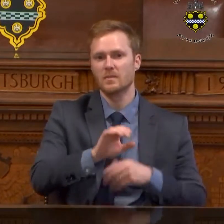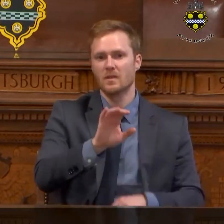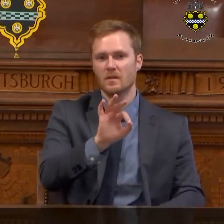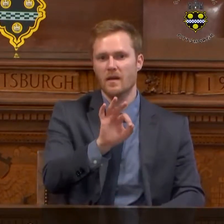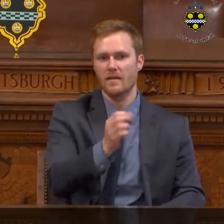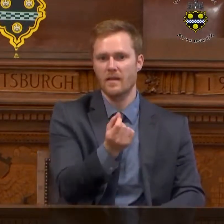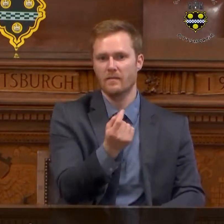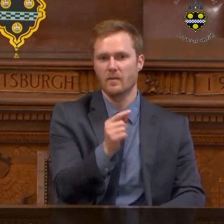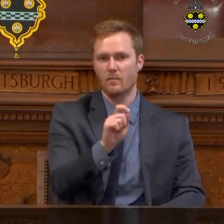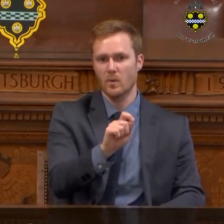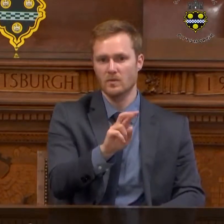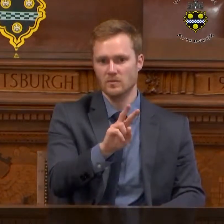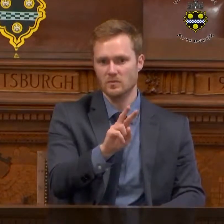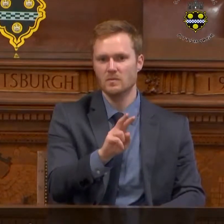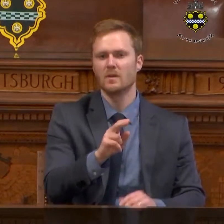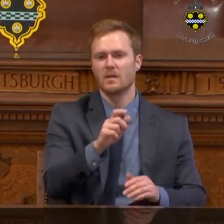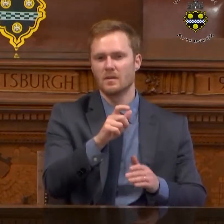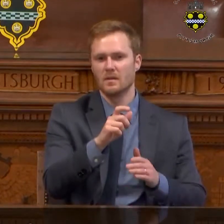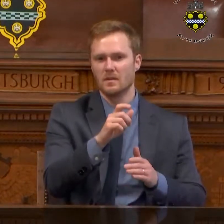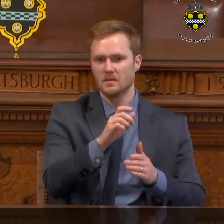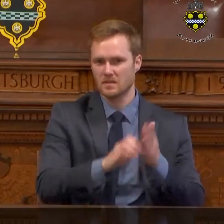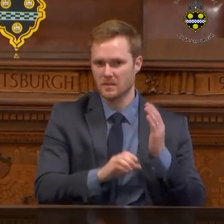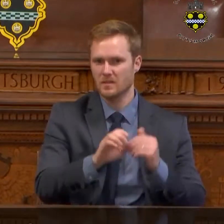911.2, Section